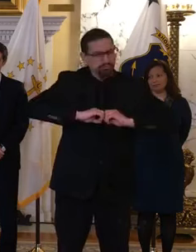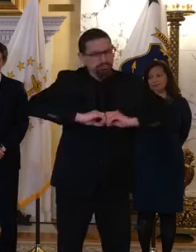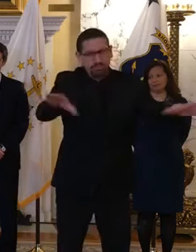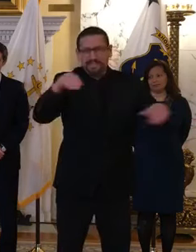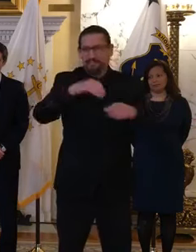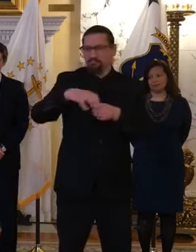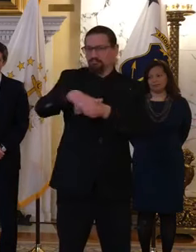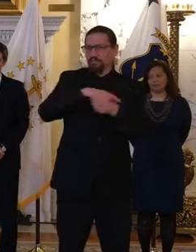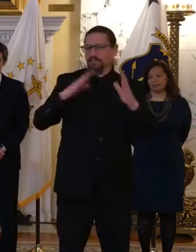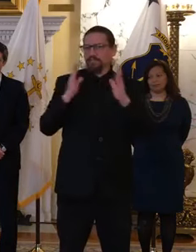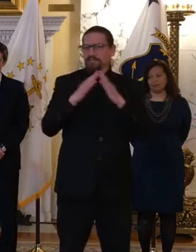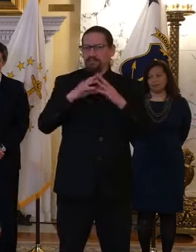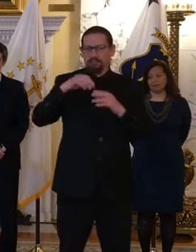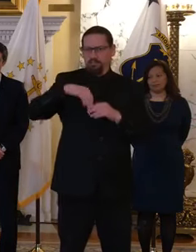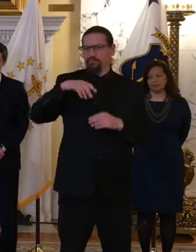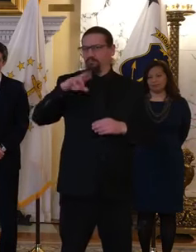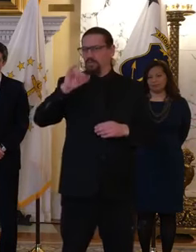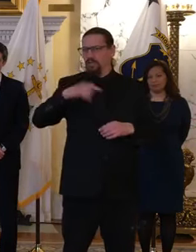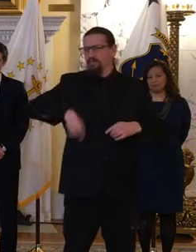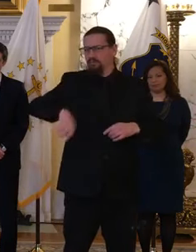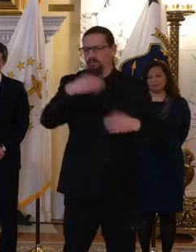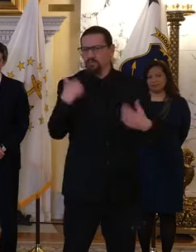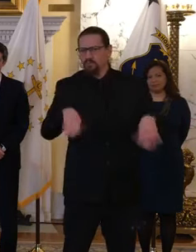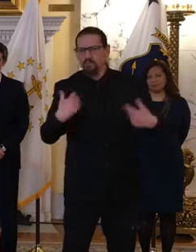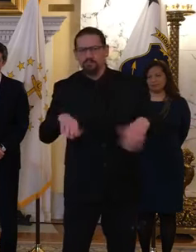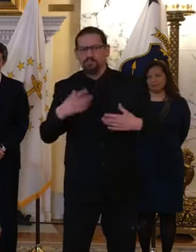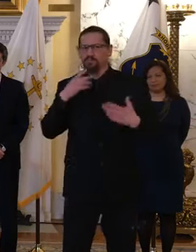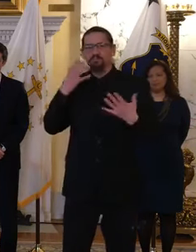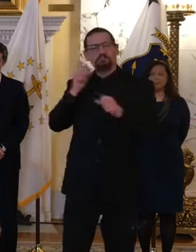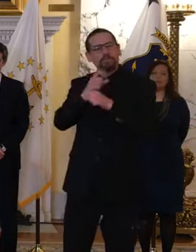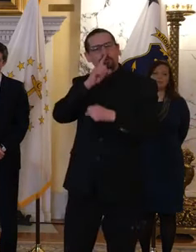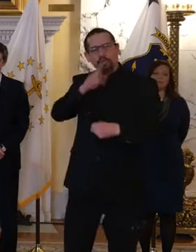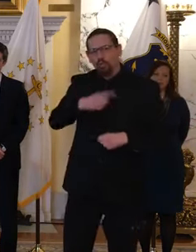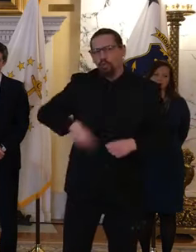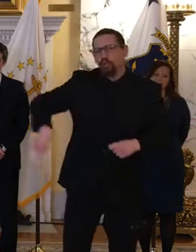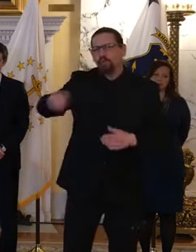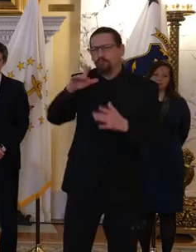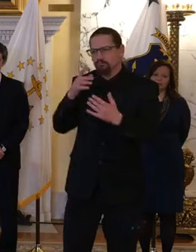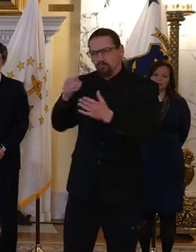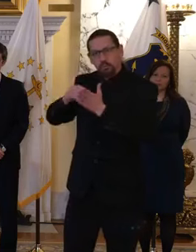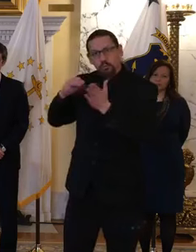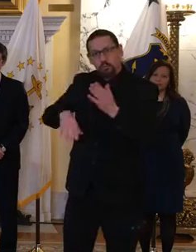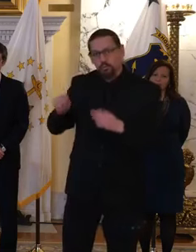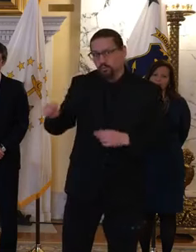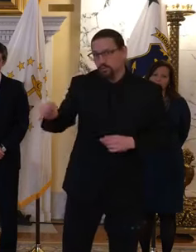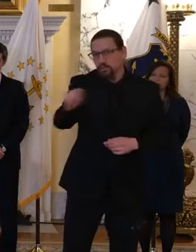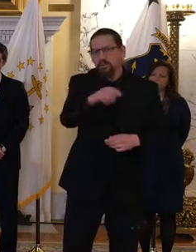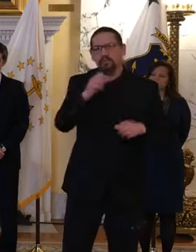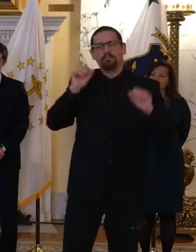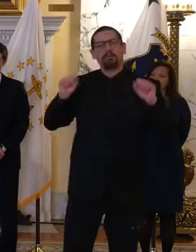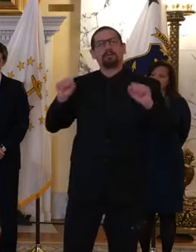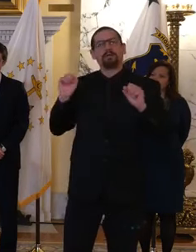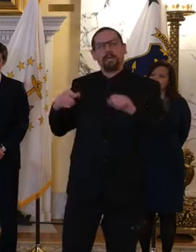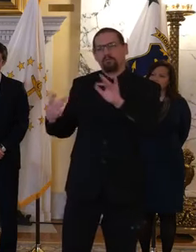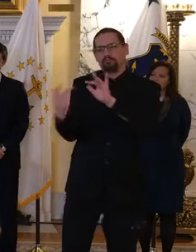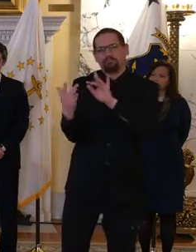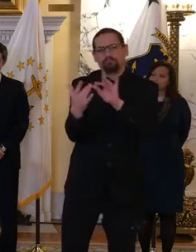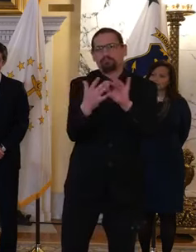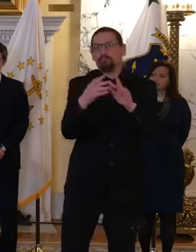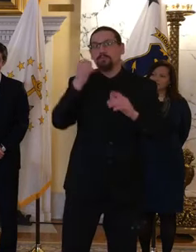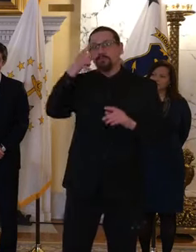to have made contact with every single student and parent in the district, I think by last Friday.